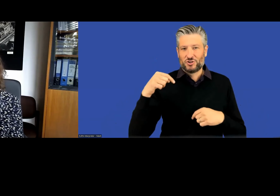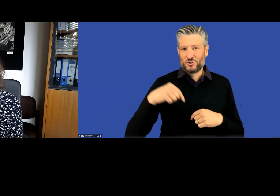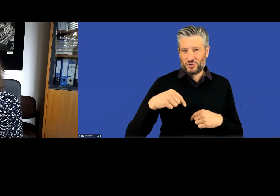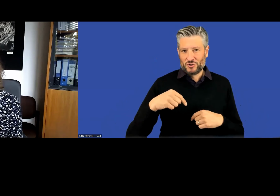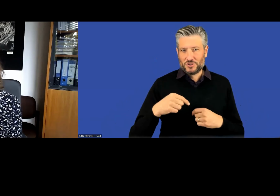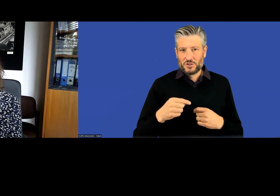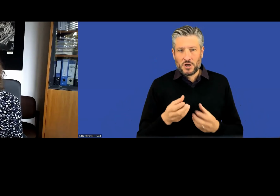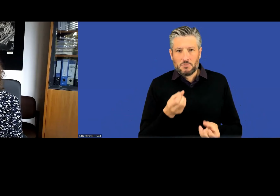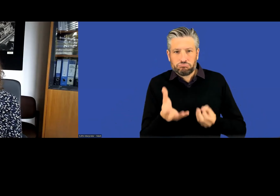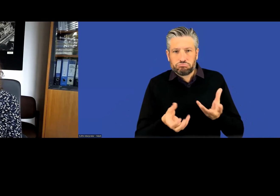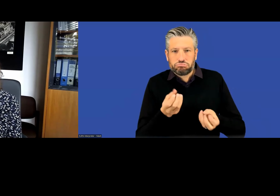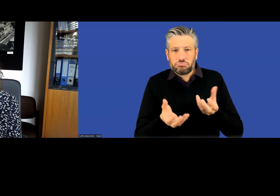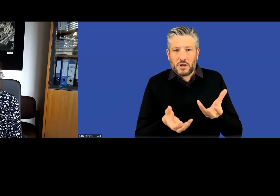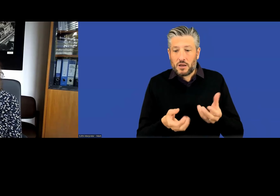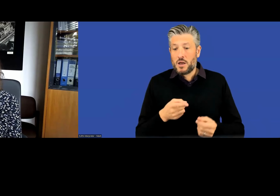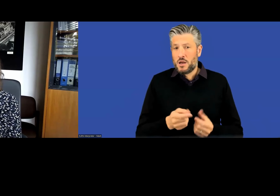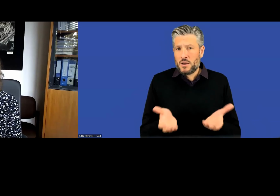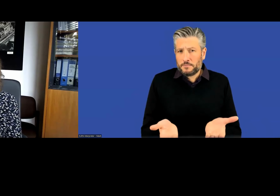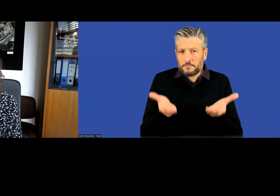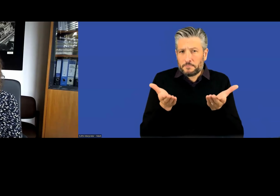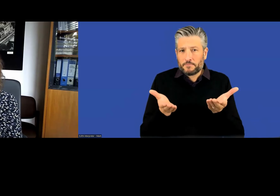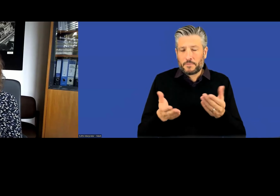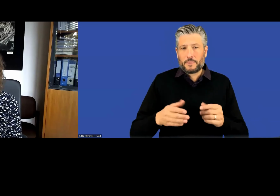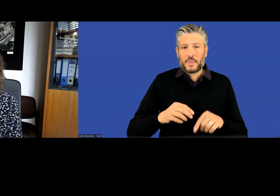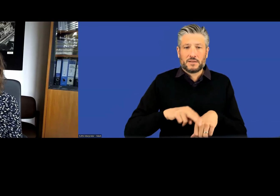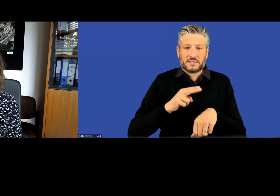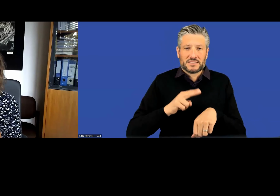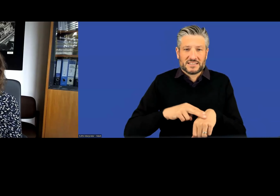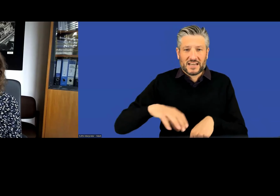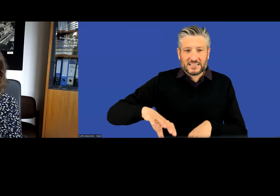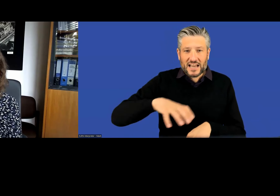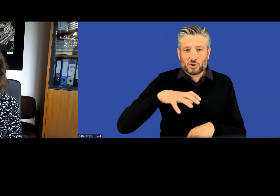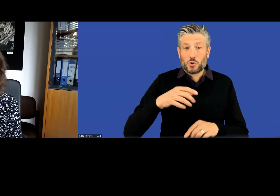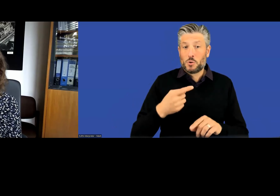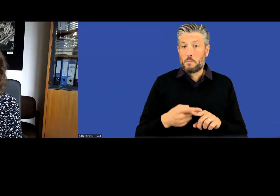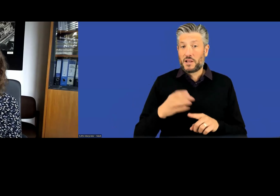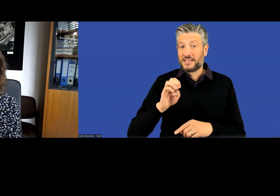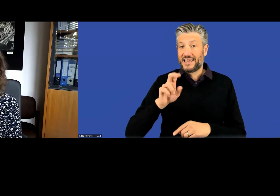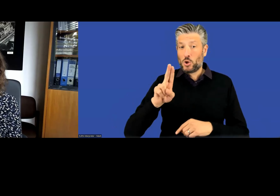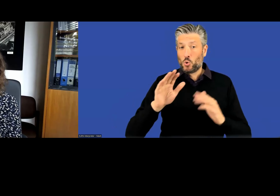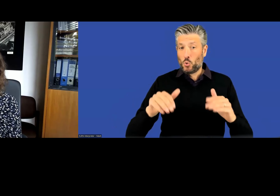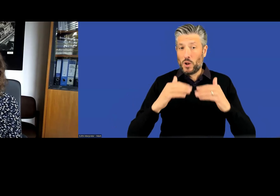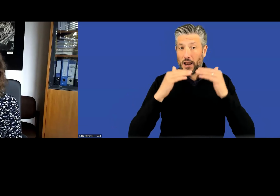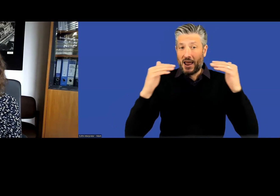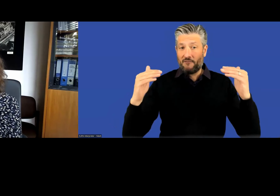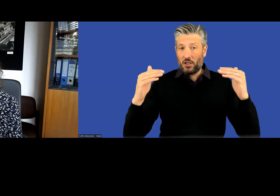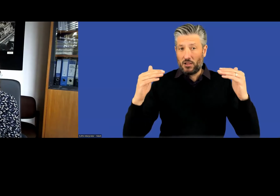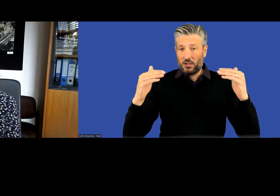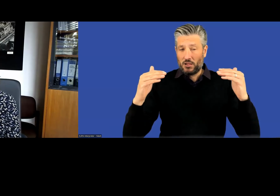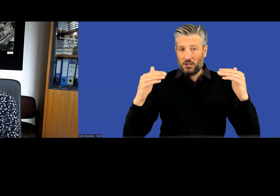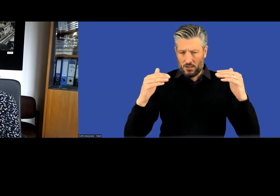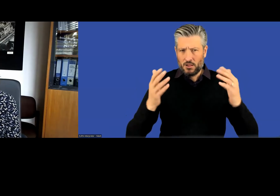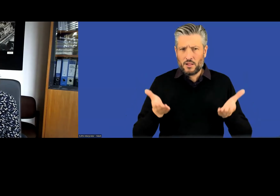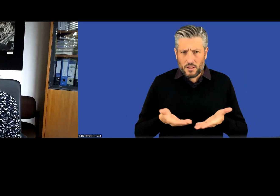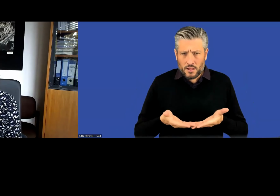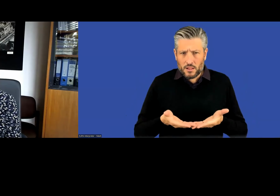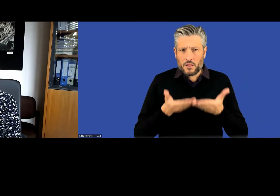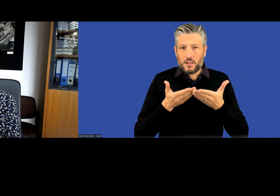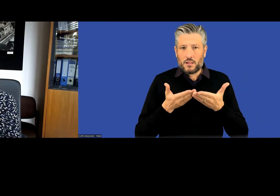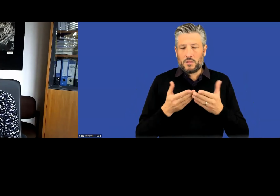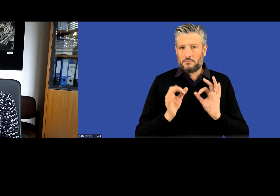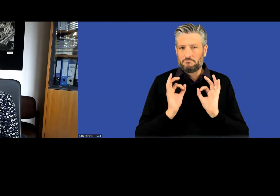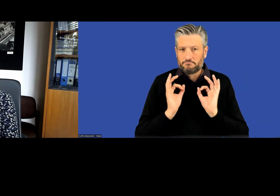policy development at both national and EU level, as well as help develop tools and standards to help implement EU law.